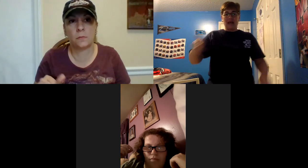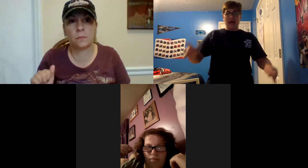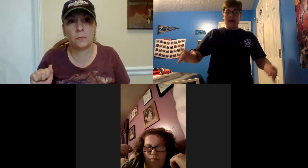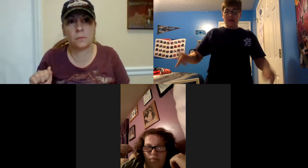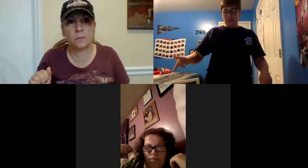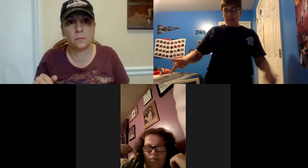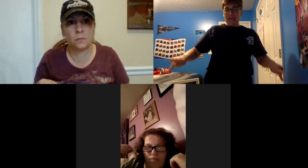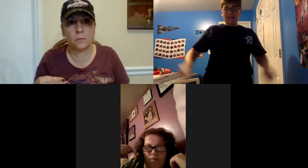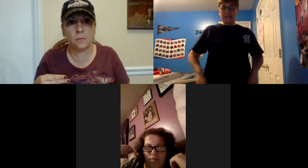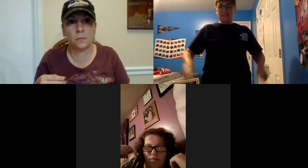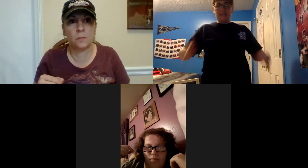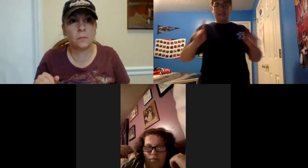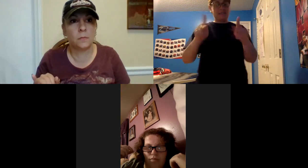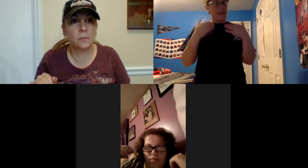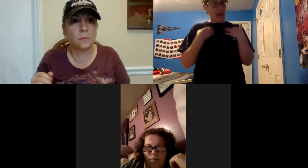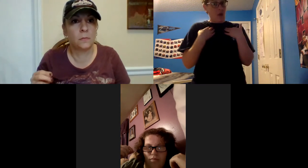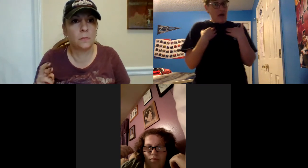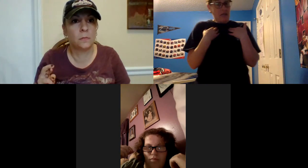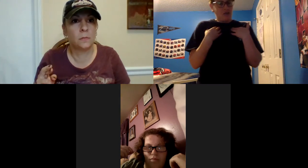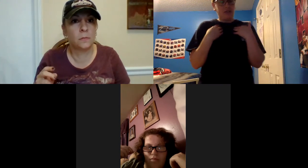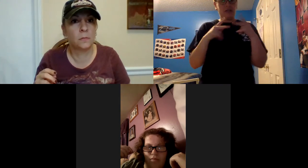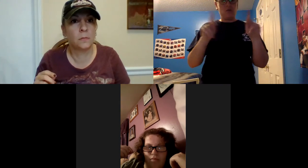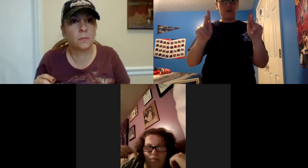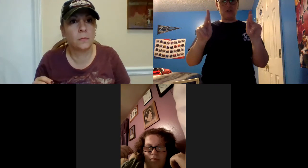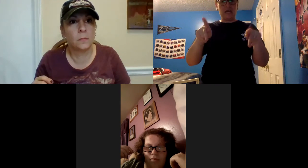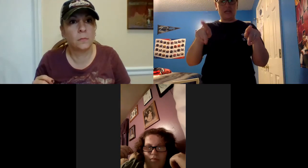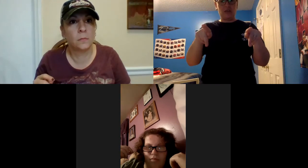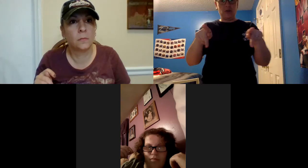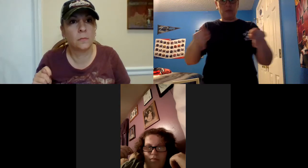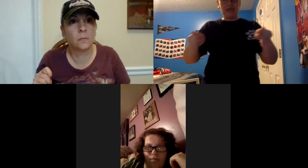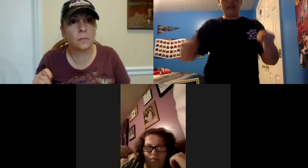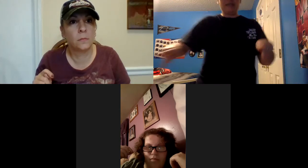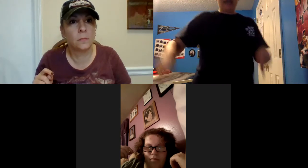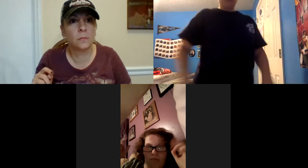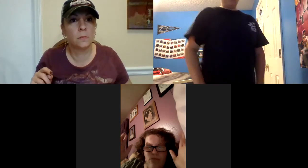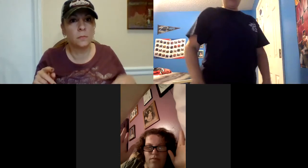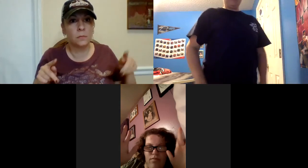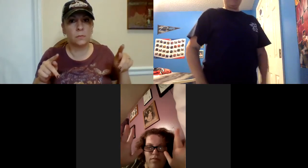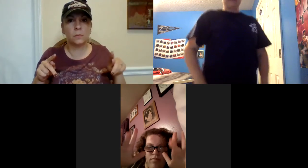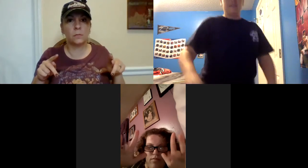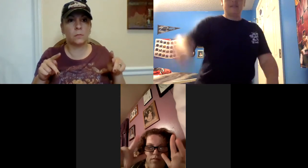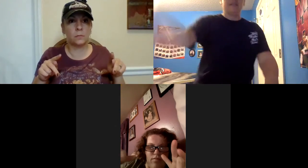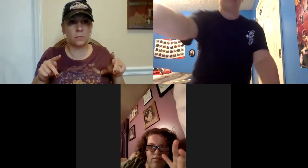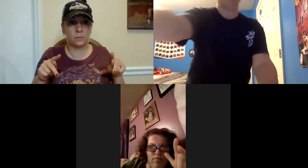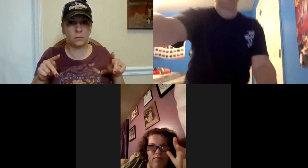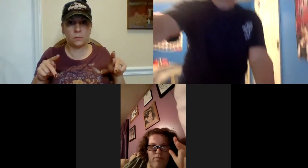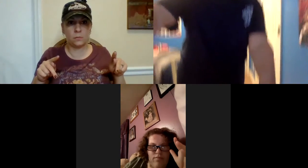and pants is how I learned it, was you take your letter P's and you hit it